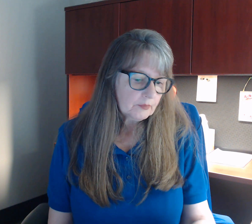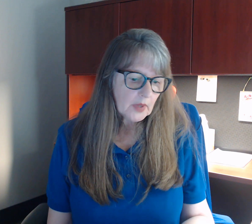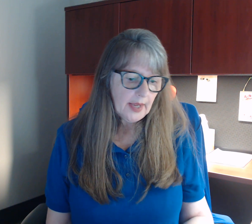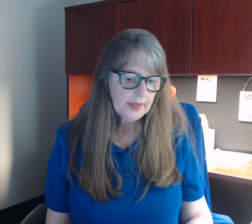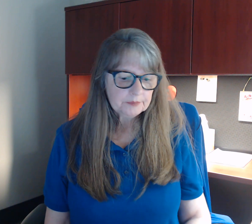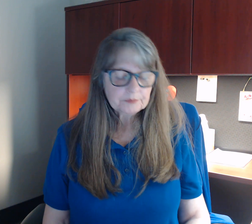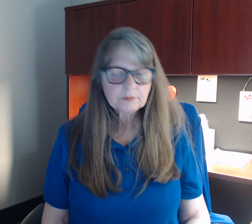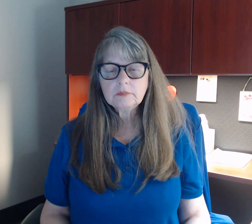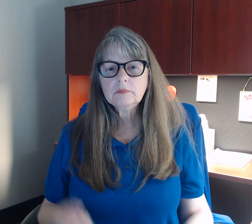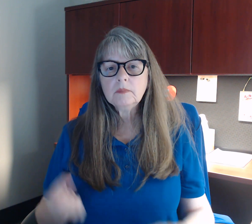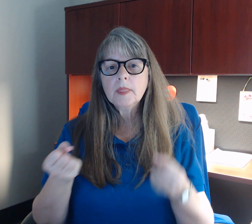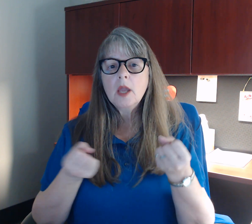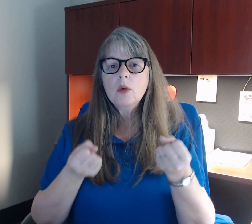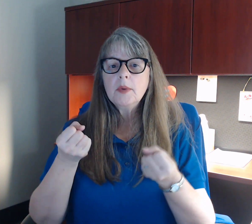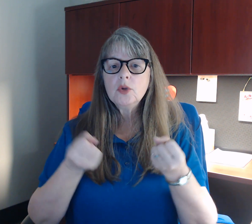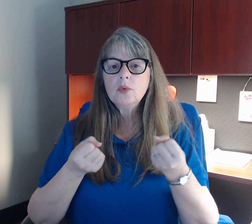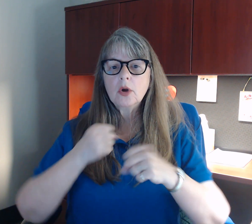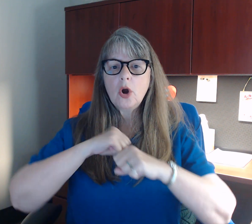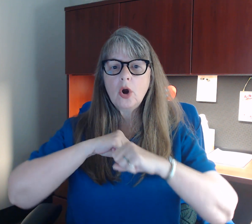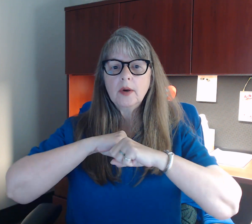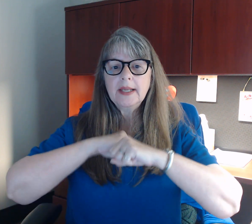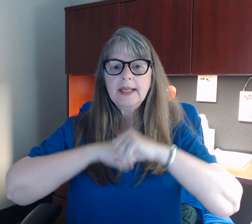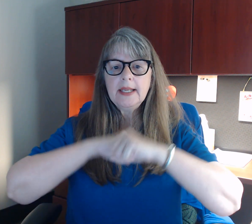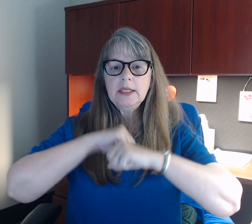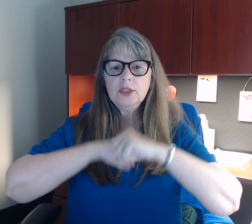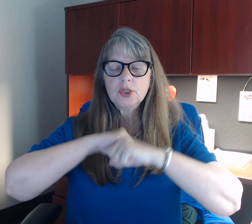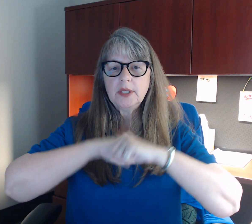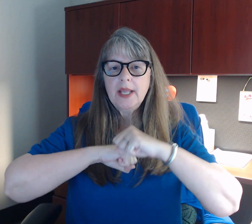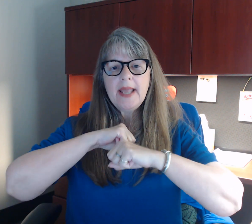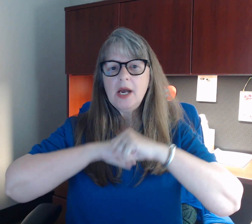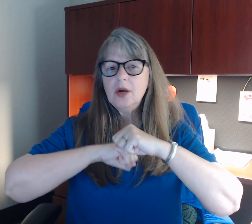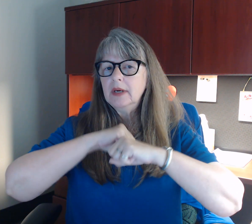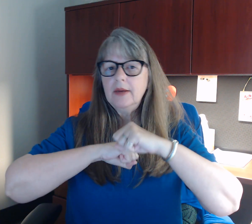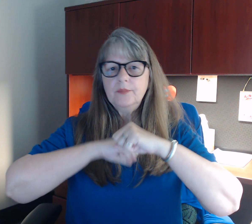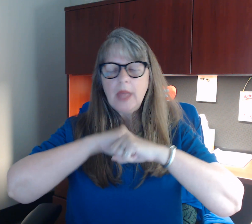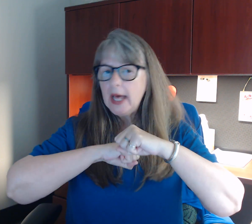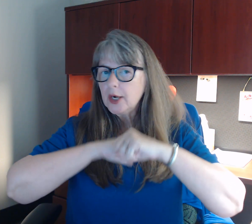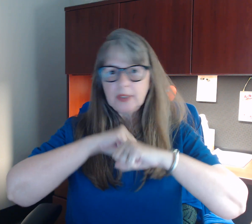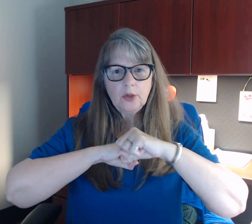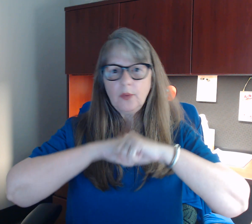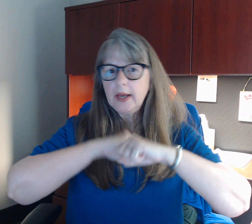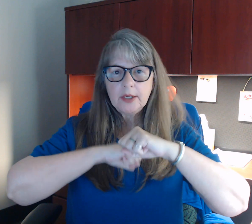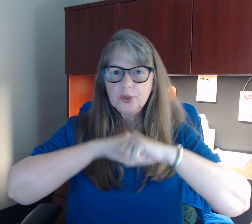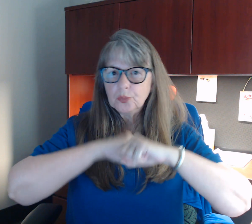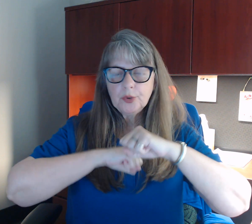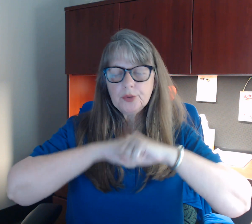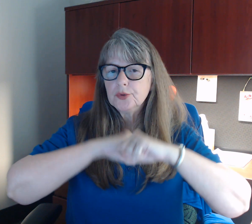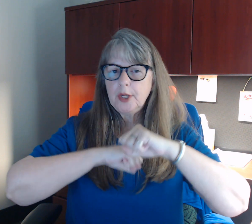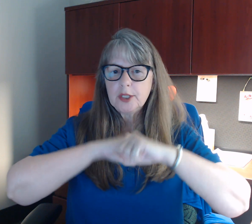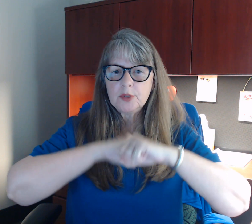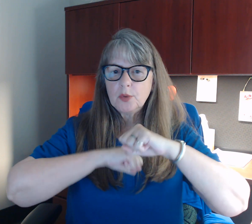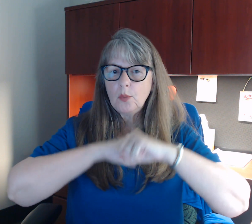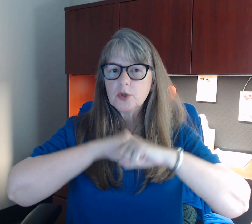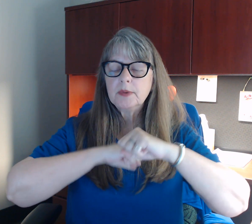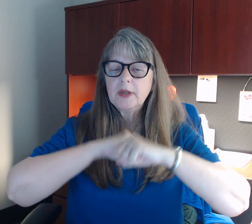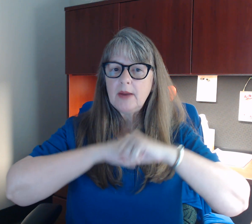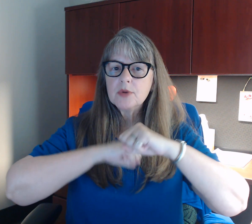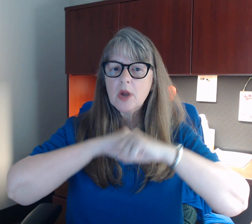Okay. When we do our car engine. Now, I don't really know how an engine works or transmission works, but if I'm talking about